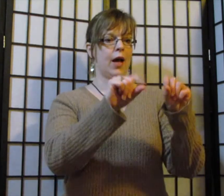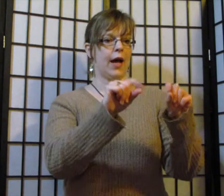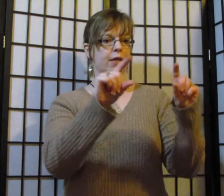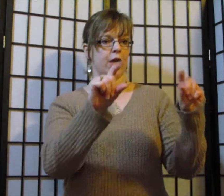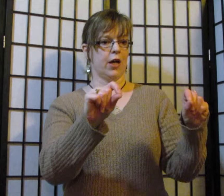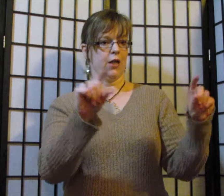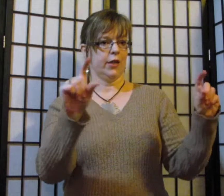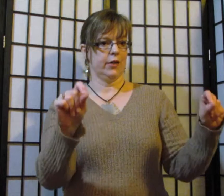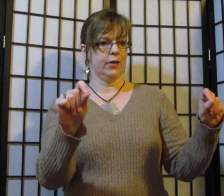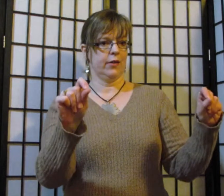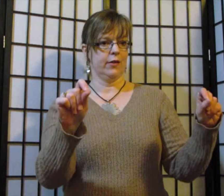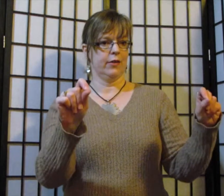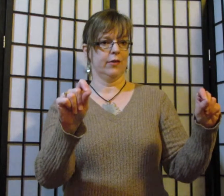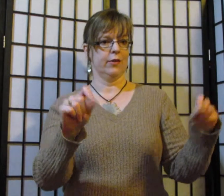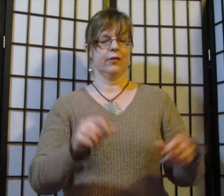Hot dog.